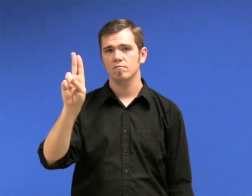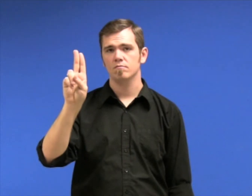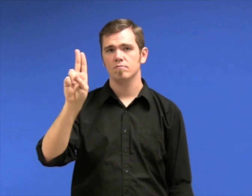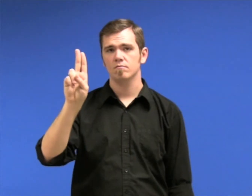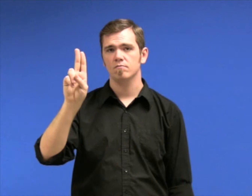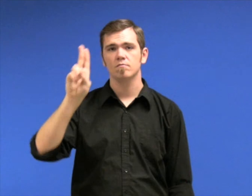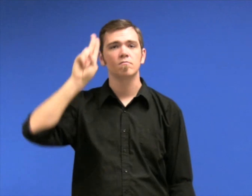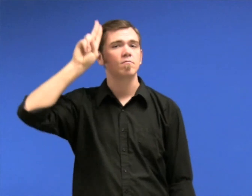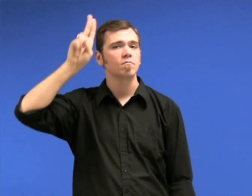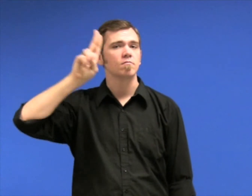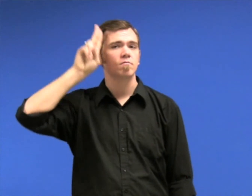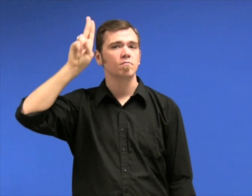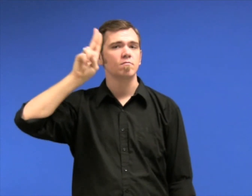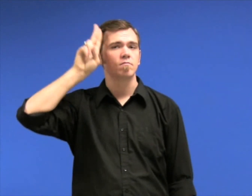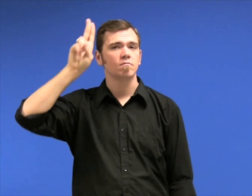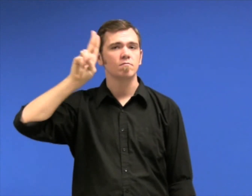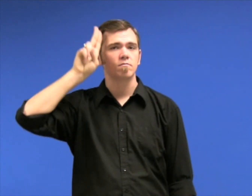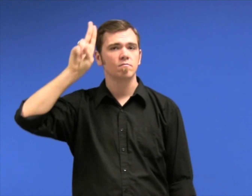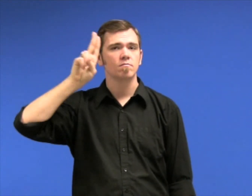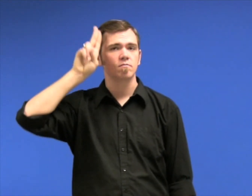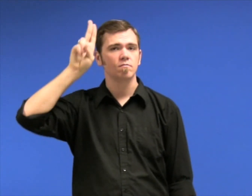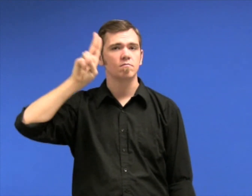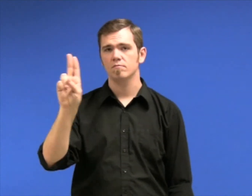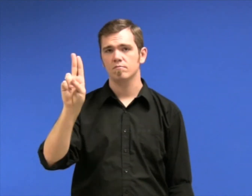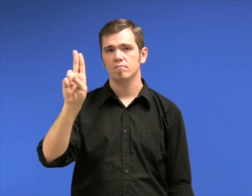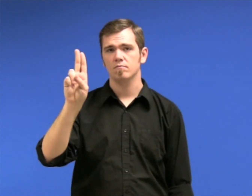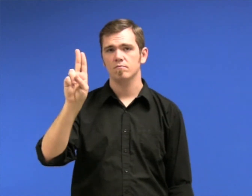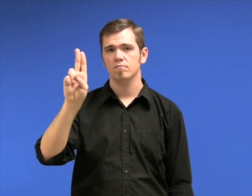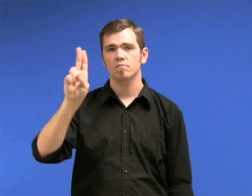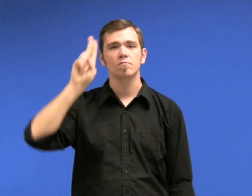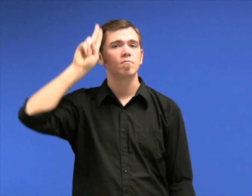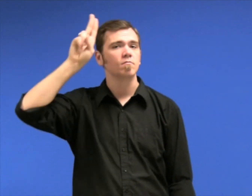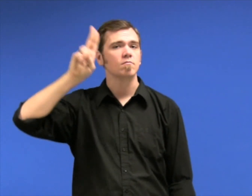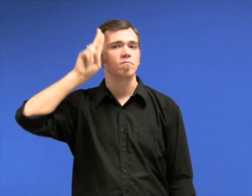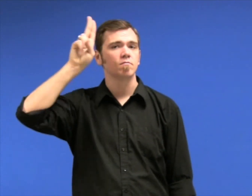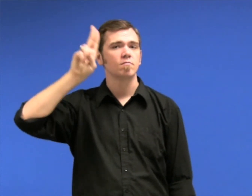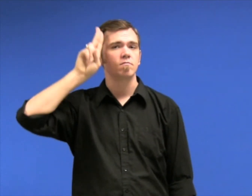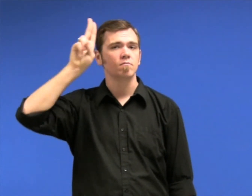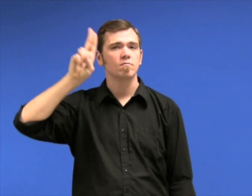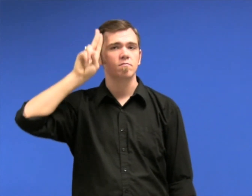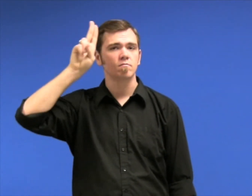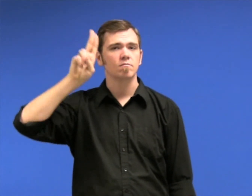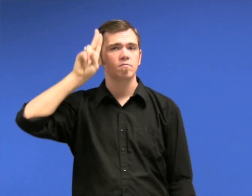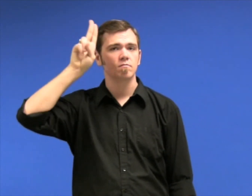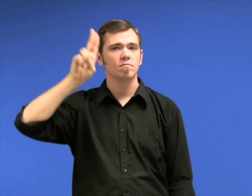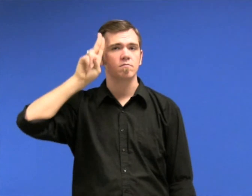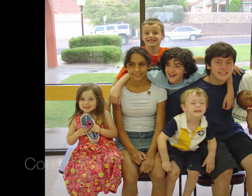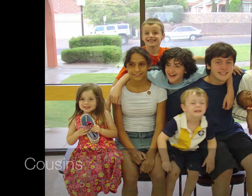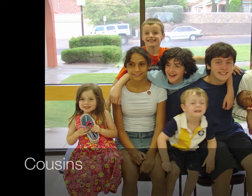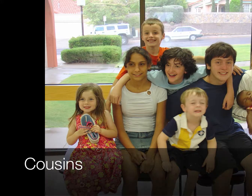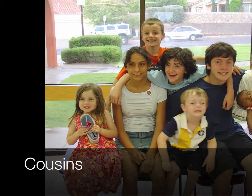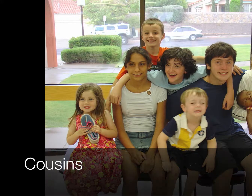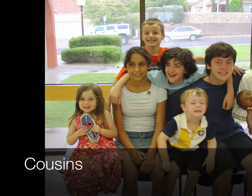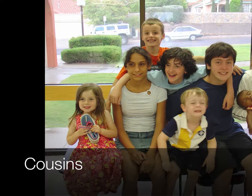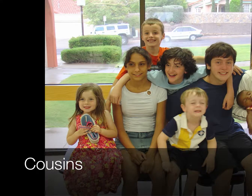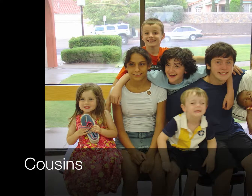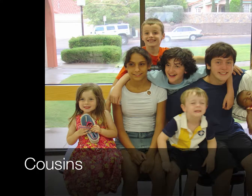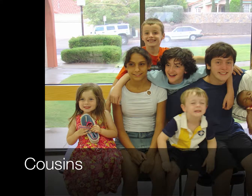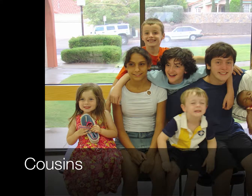is a U hand and it circles by your head, so uncle. All right, now